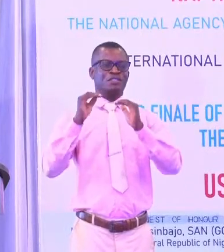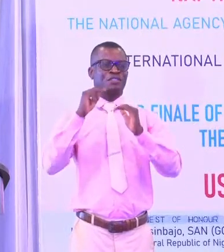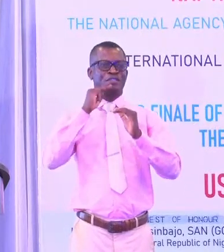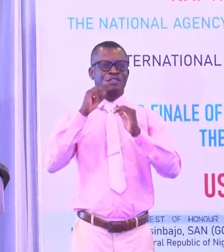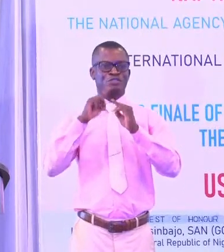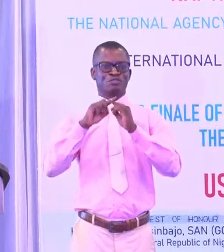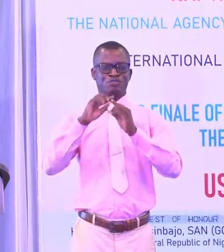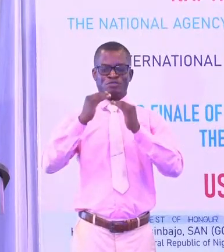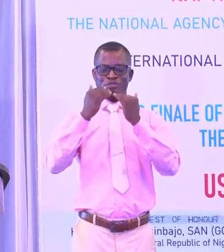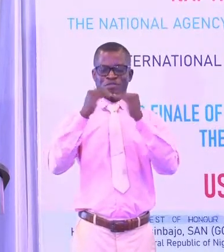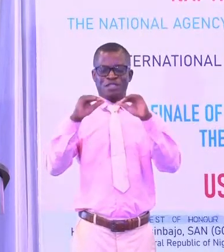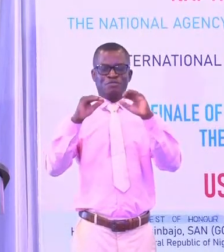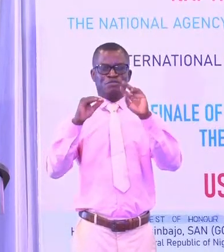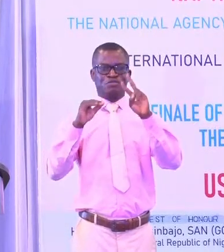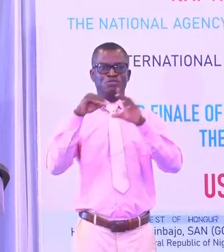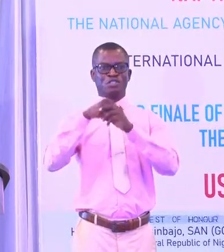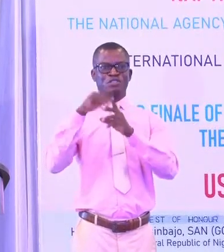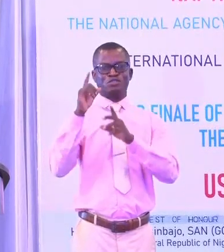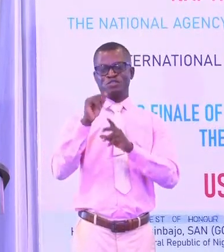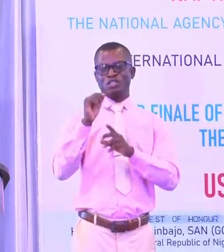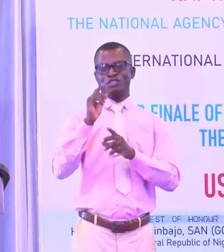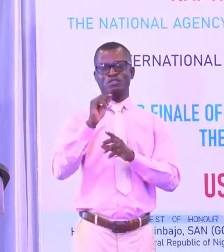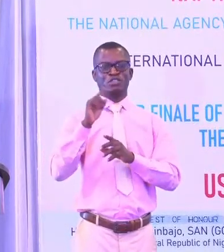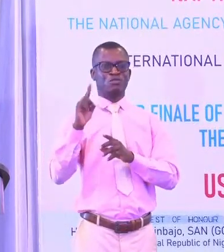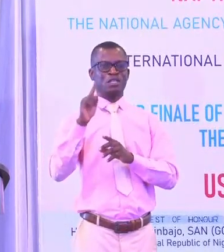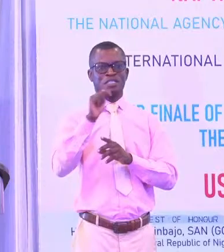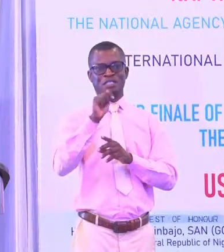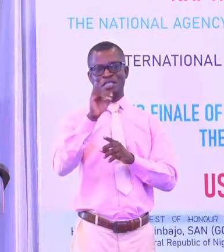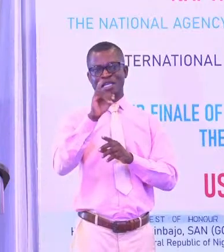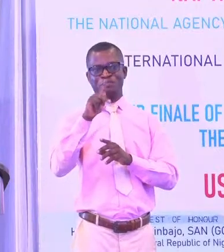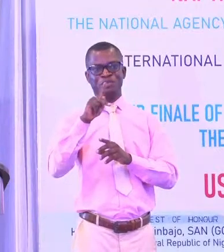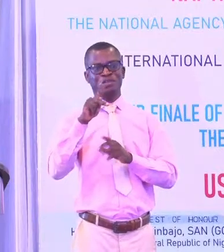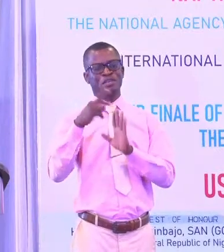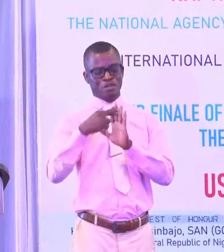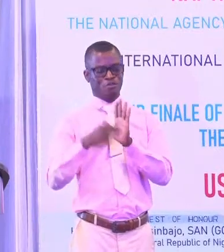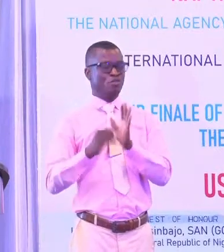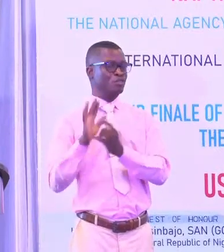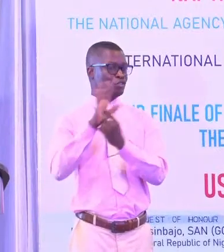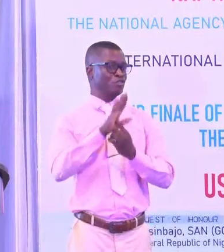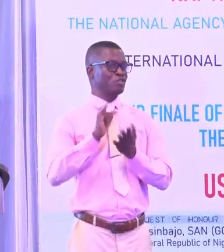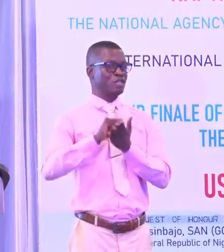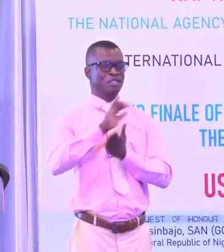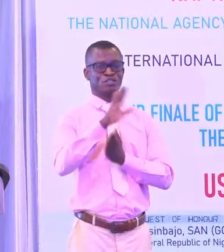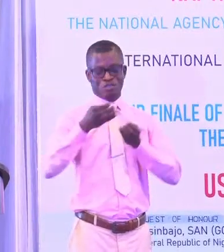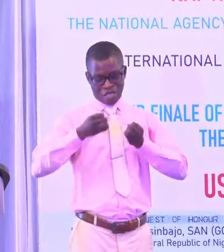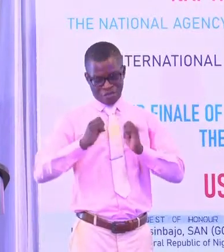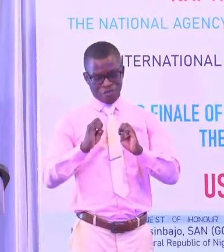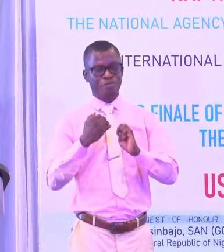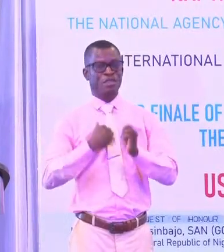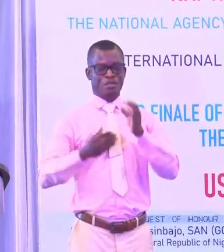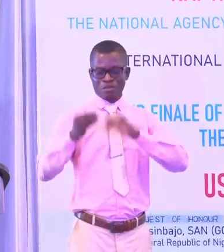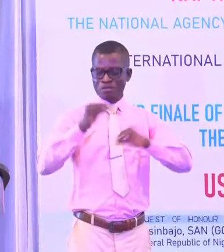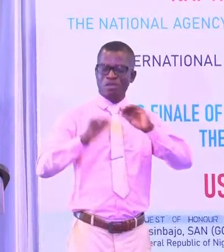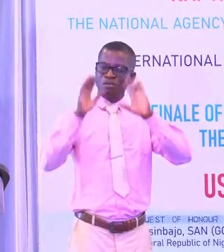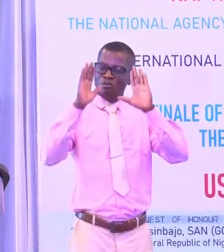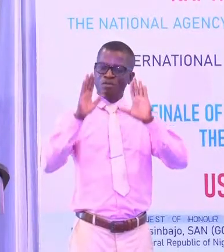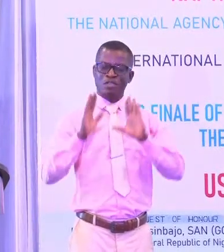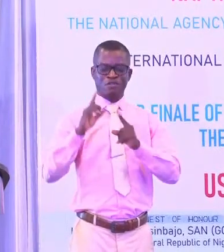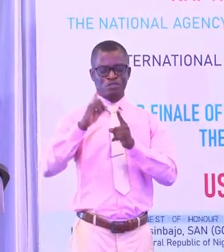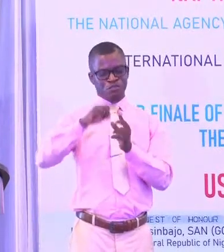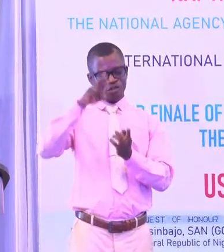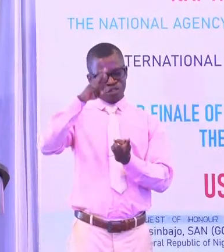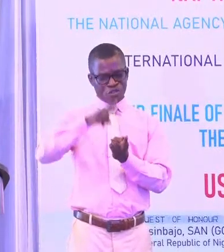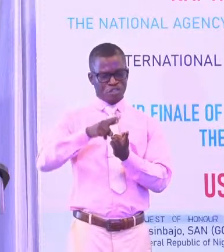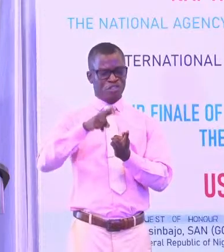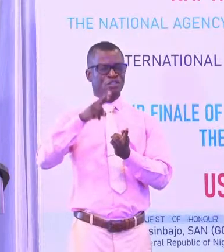the 2021 TIP report. It shows that your efforts have significantly contributed to the reduction in